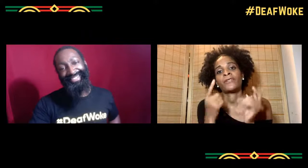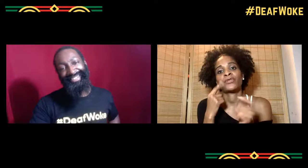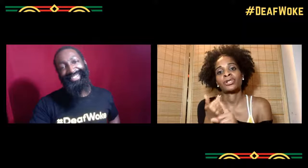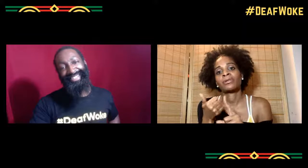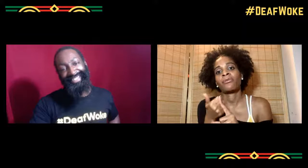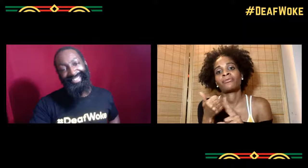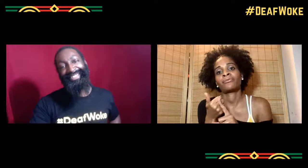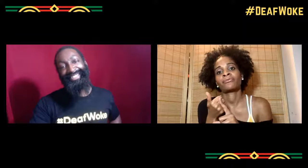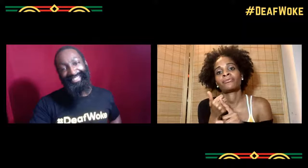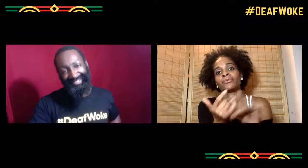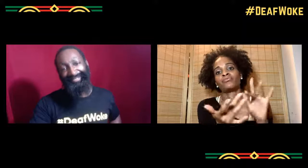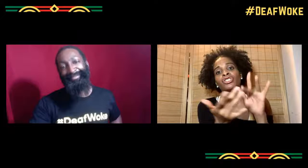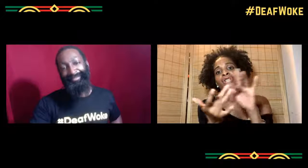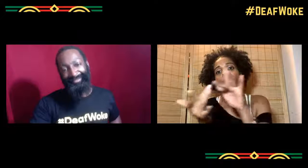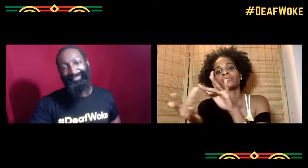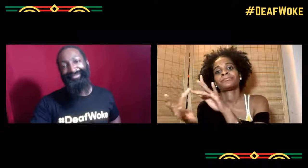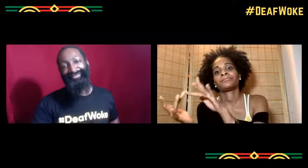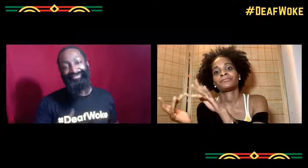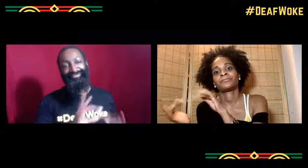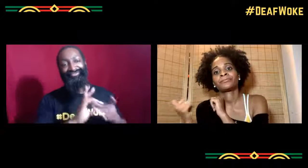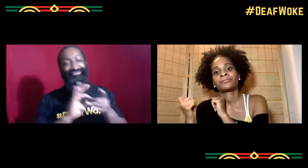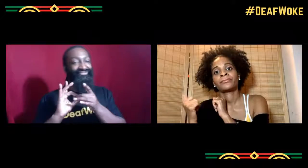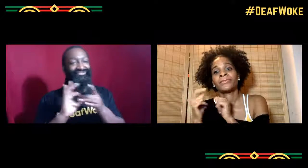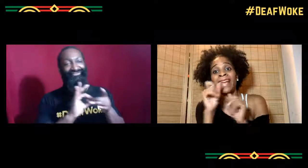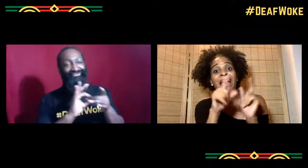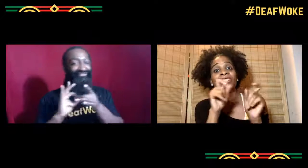be involved, reach out, network.